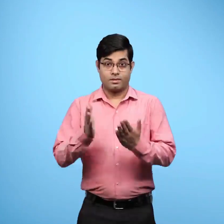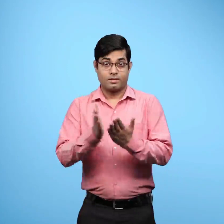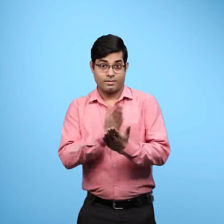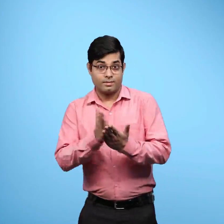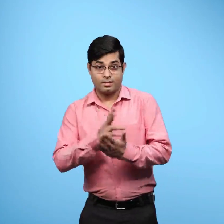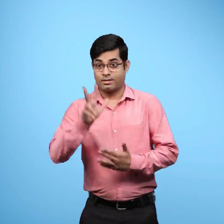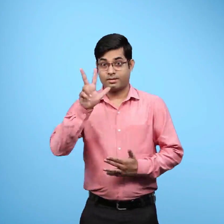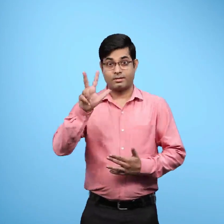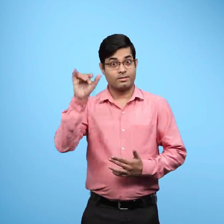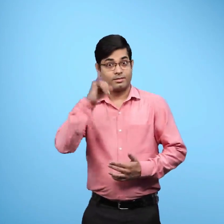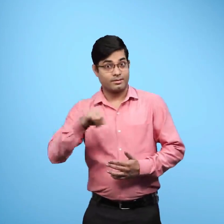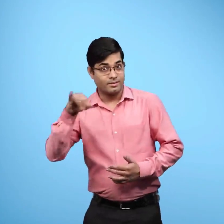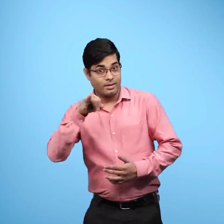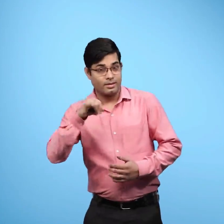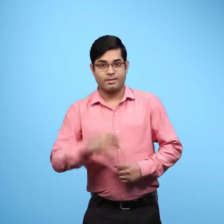Page 86.